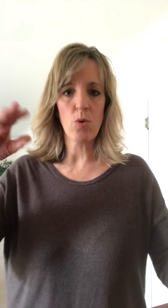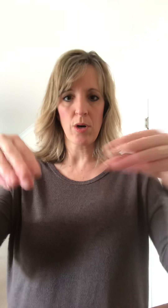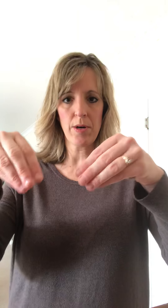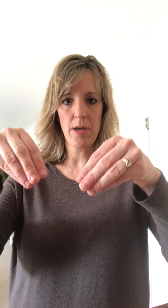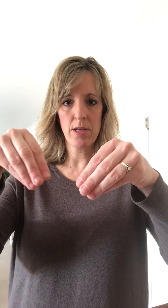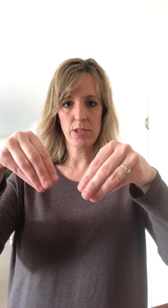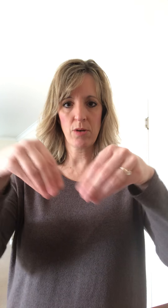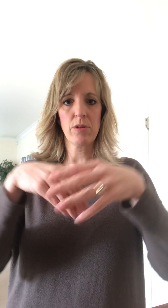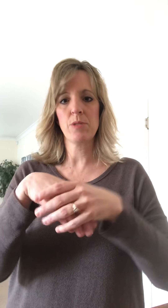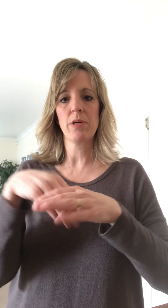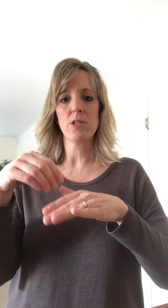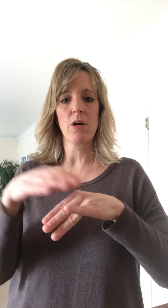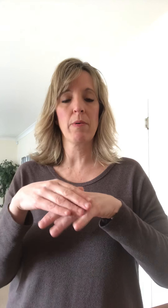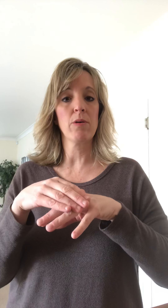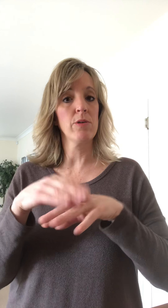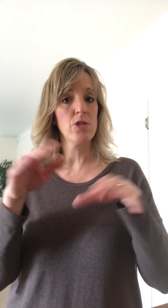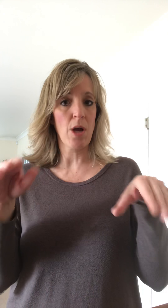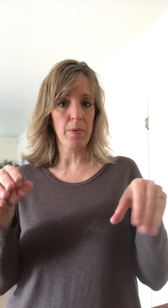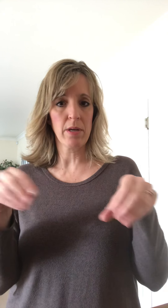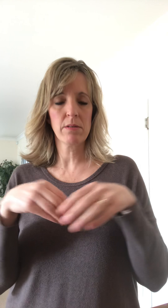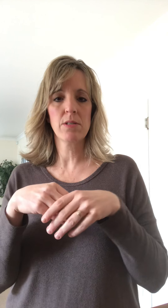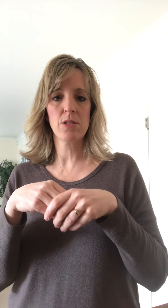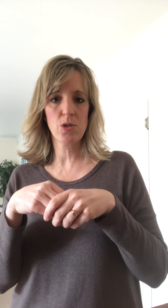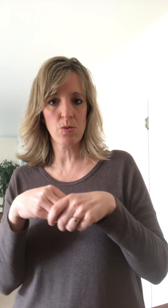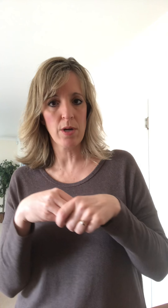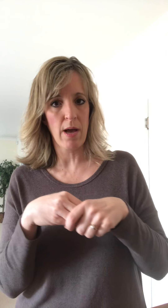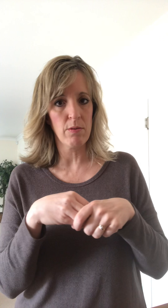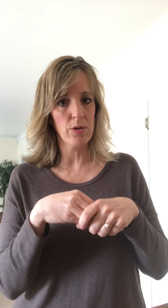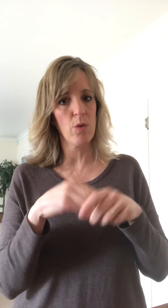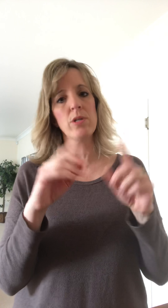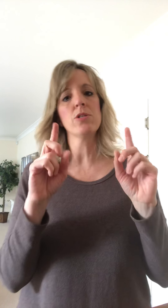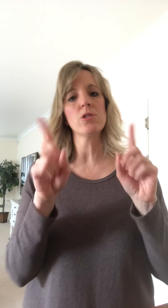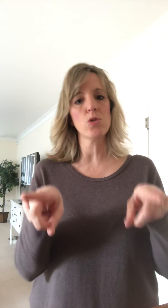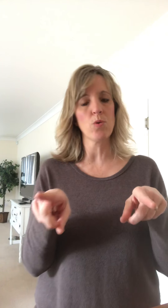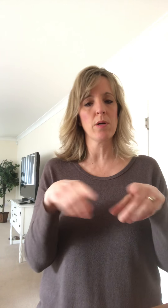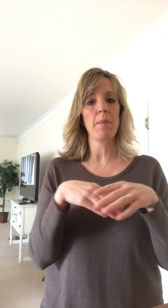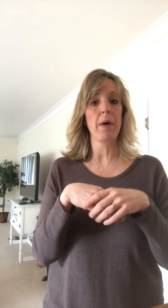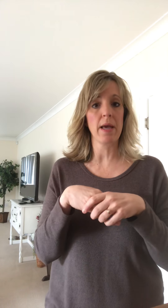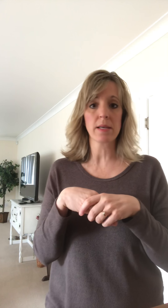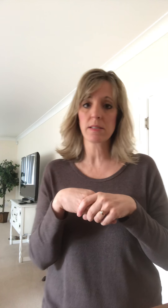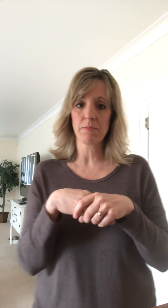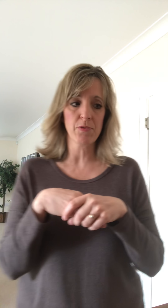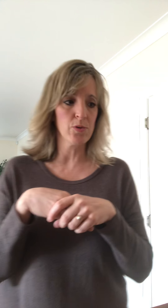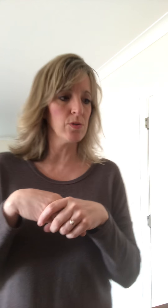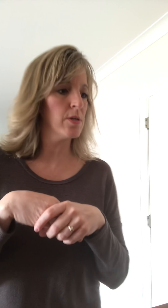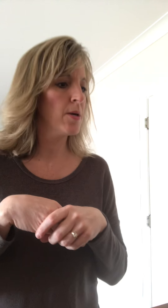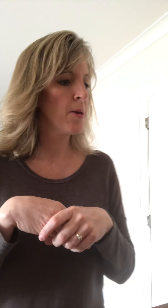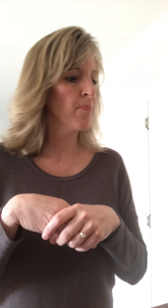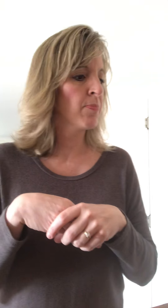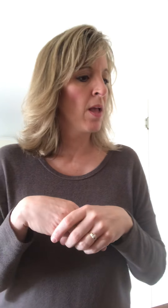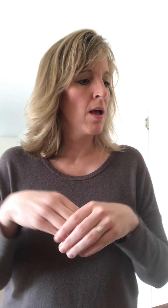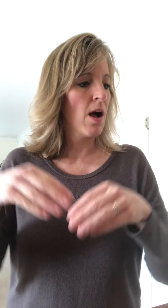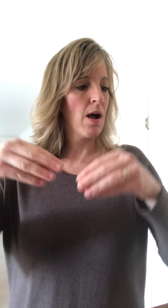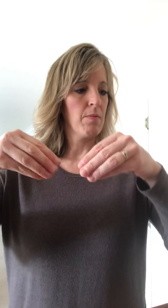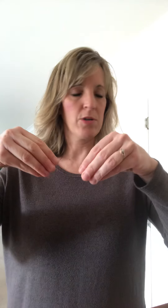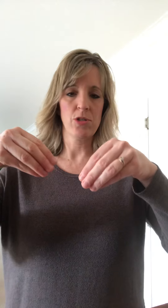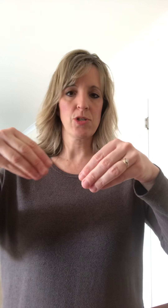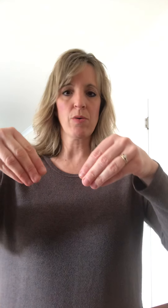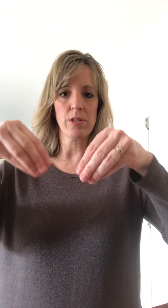store. So, because we can talk about going shopping to the store now, or going to the store and buying some food, or just going to the